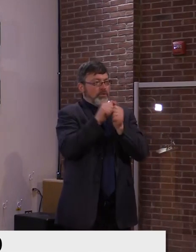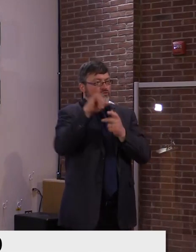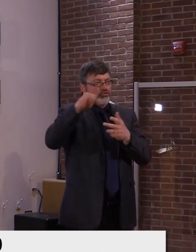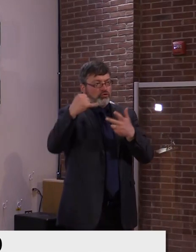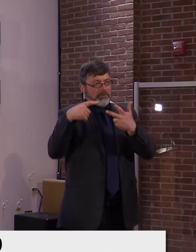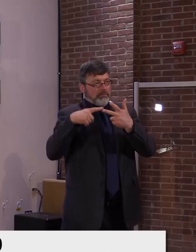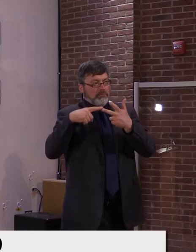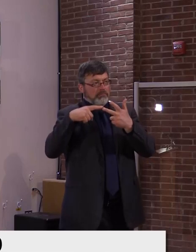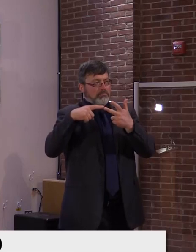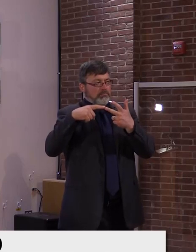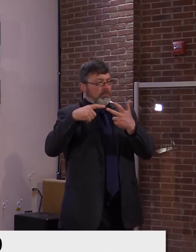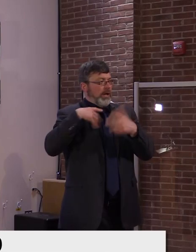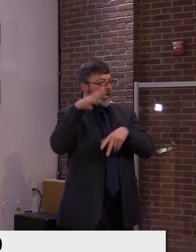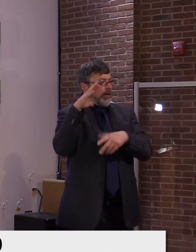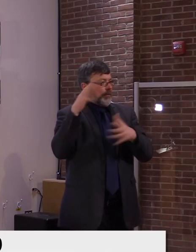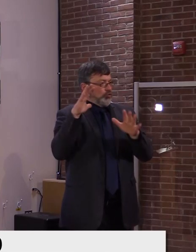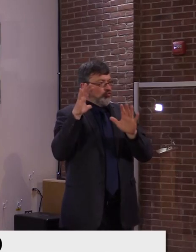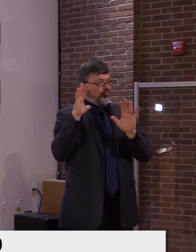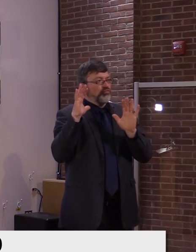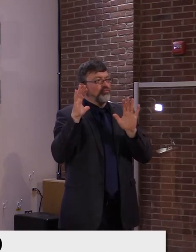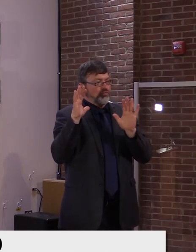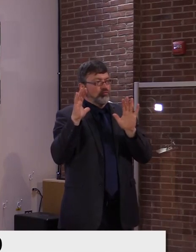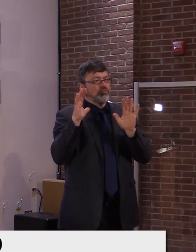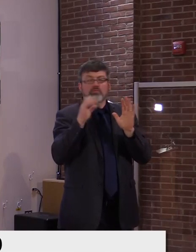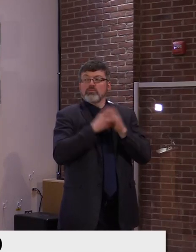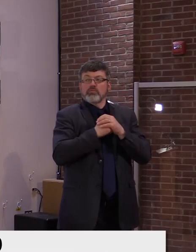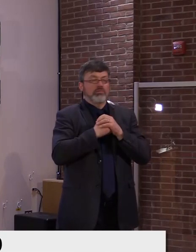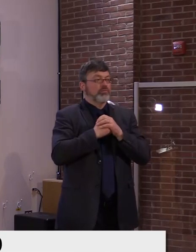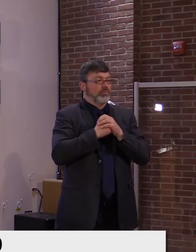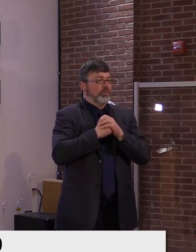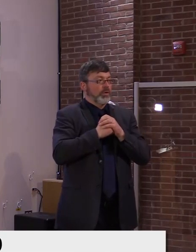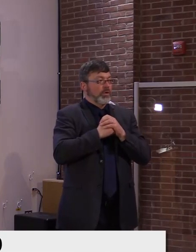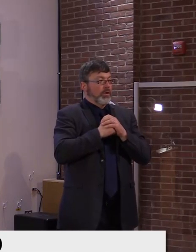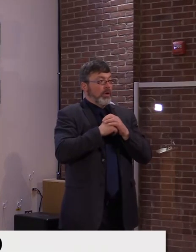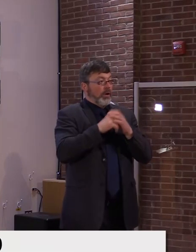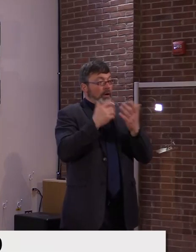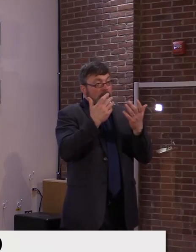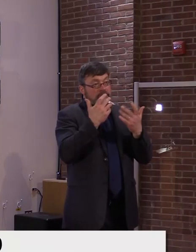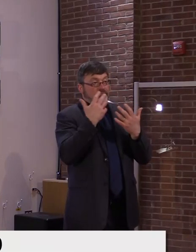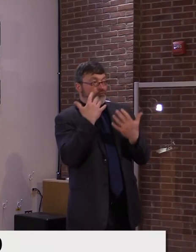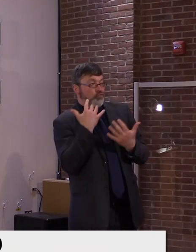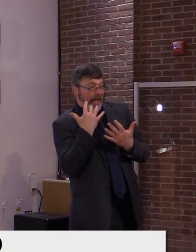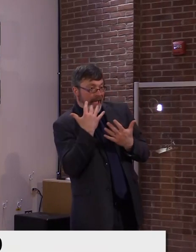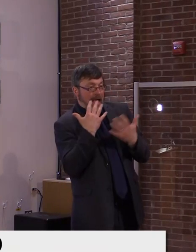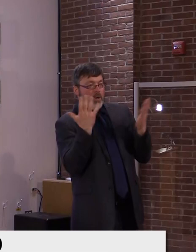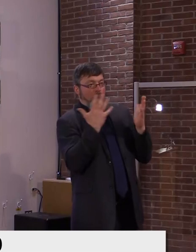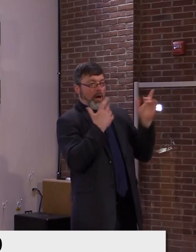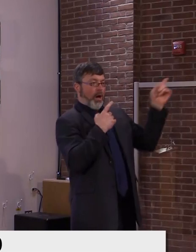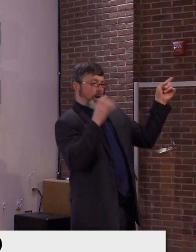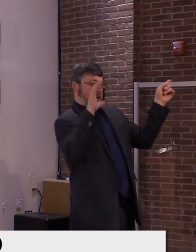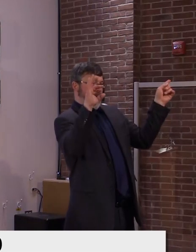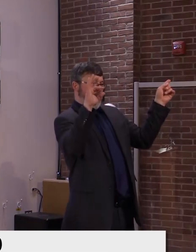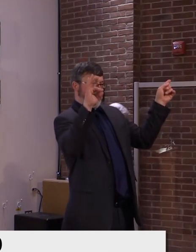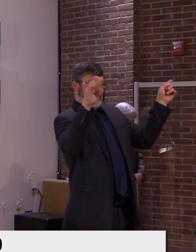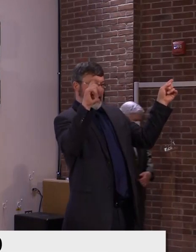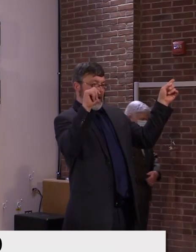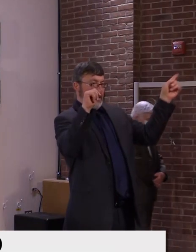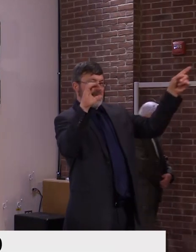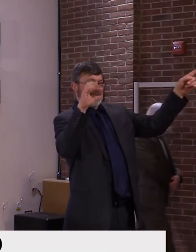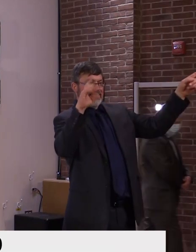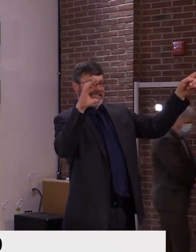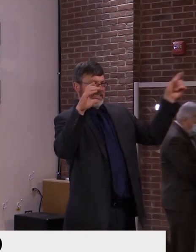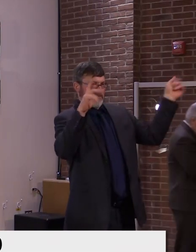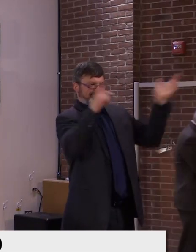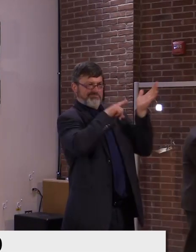think they want to have this process for the next several days where the committee analyzes everything and comes up with